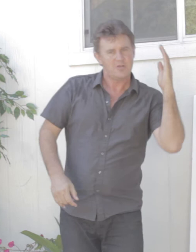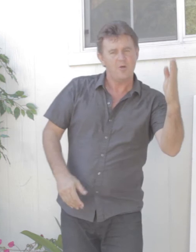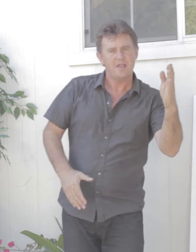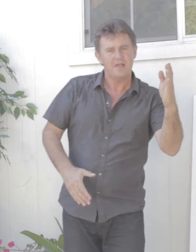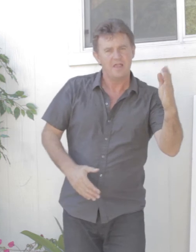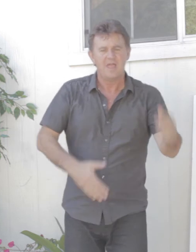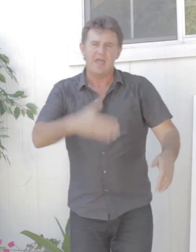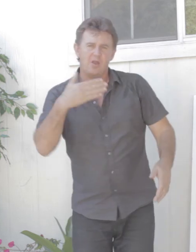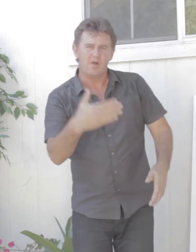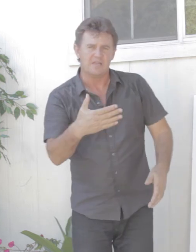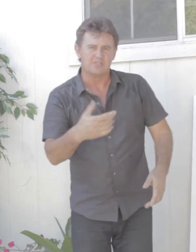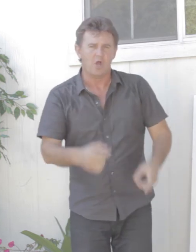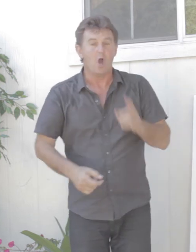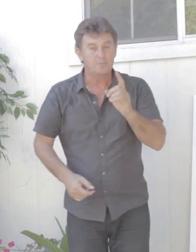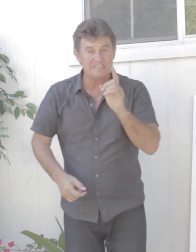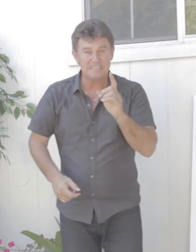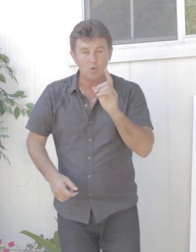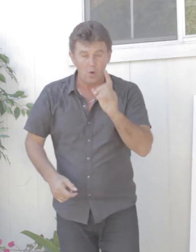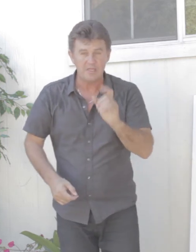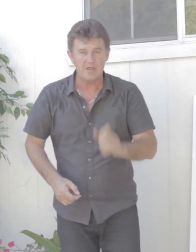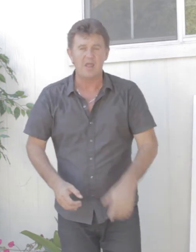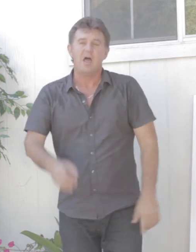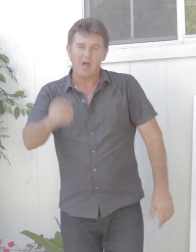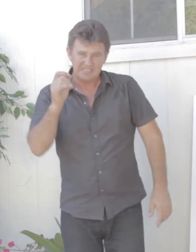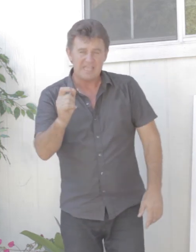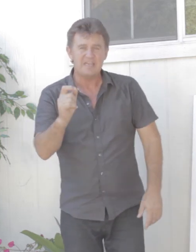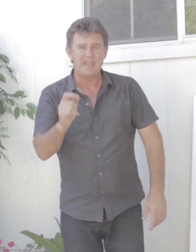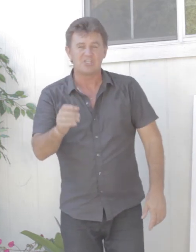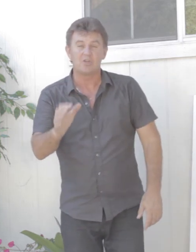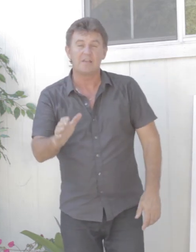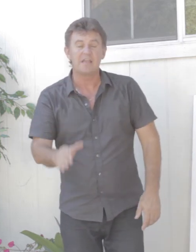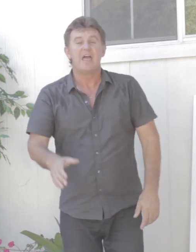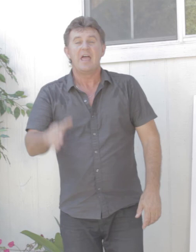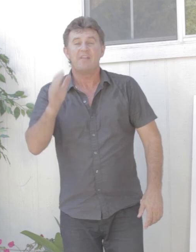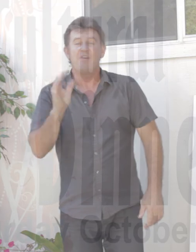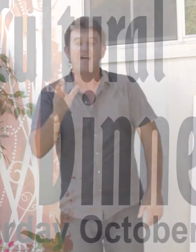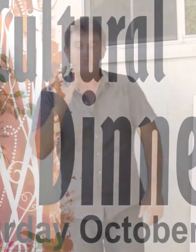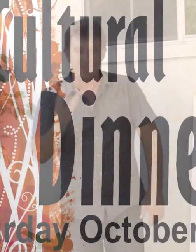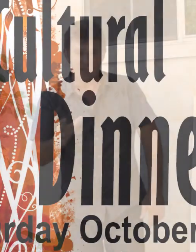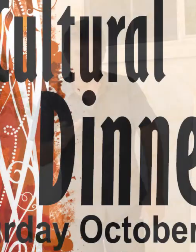Magnolia and Orange. Hope to see you all here on Saturday starting at 5 p.m.